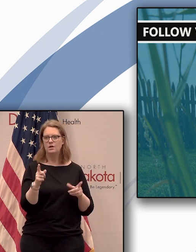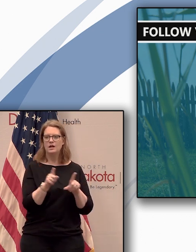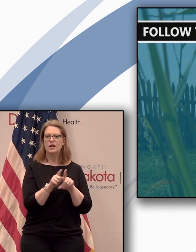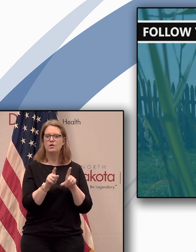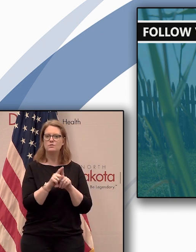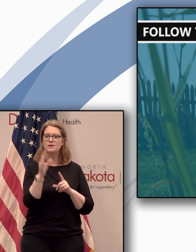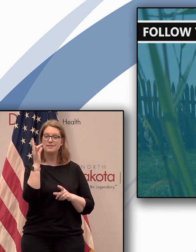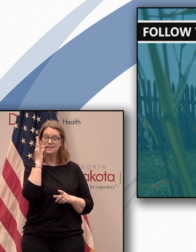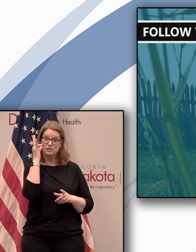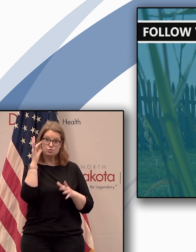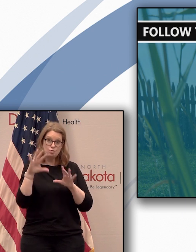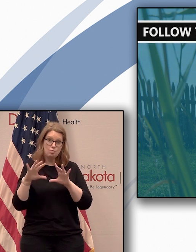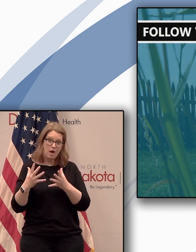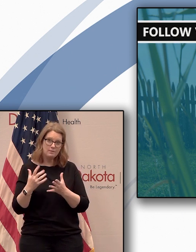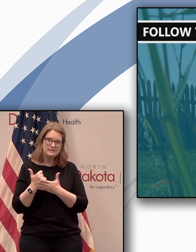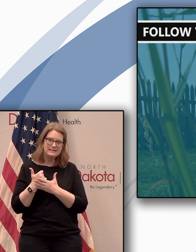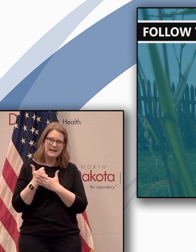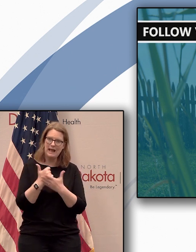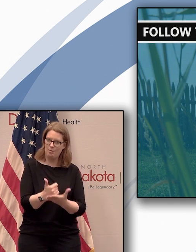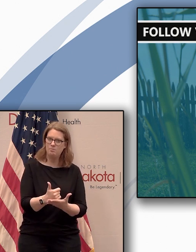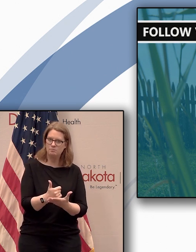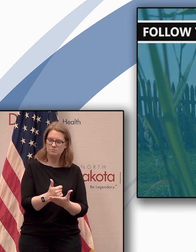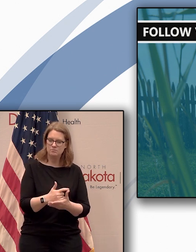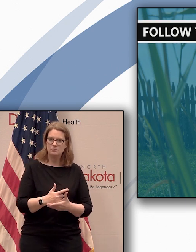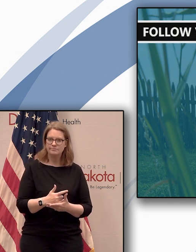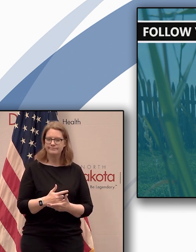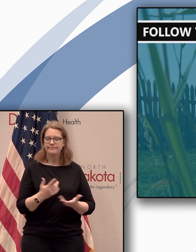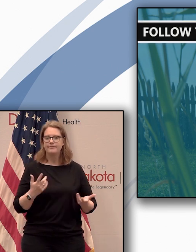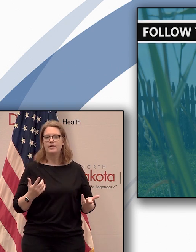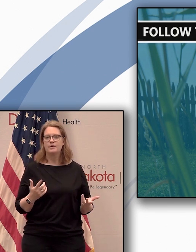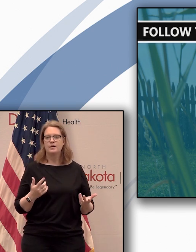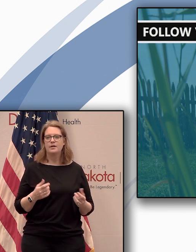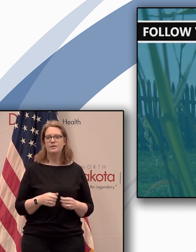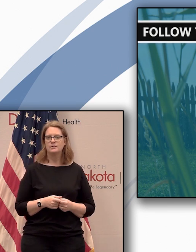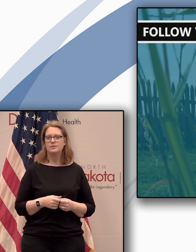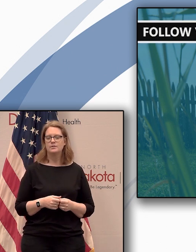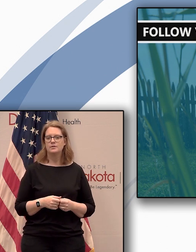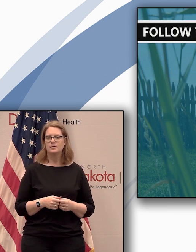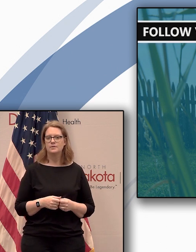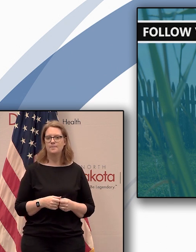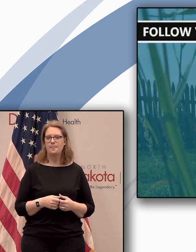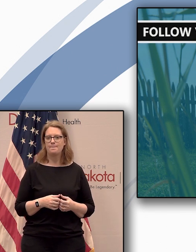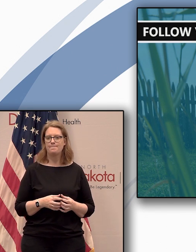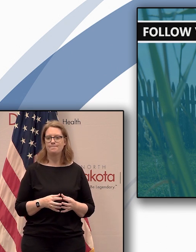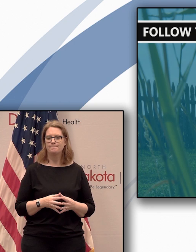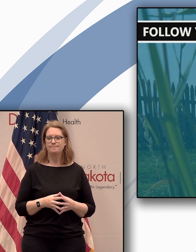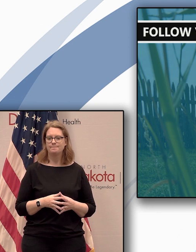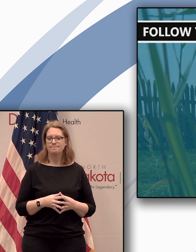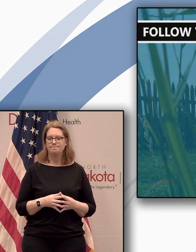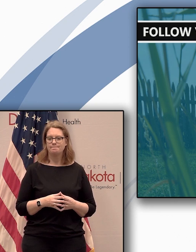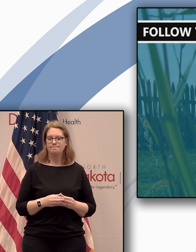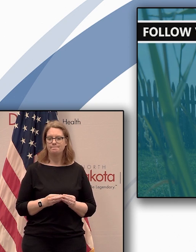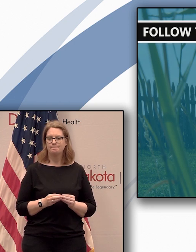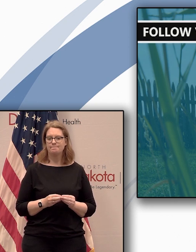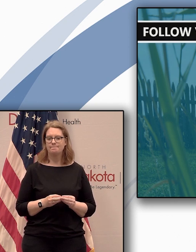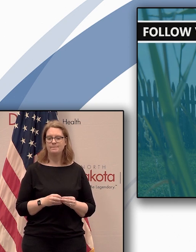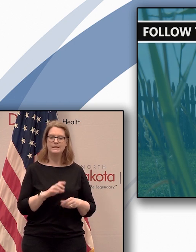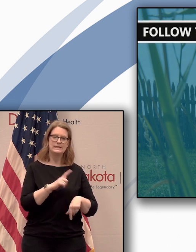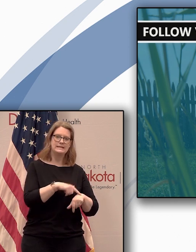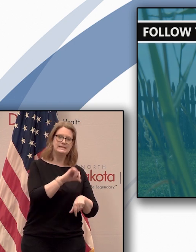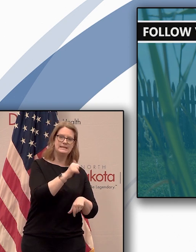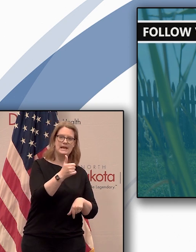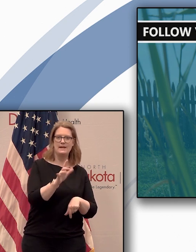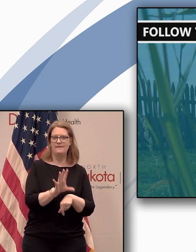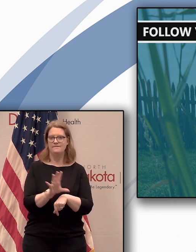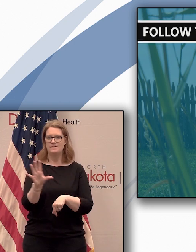tribes that helped them through that historic time. And again, residents. They're open between 10 a.m. and